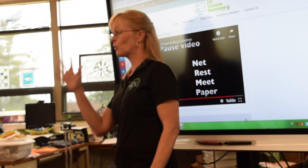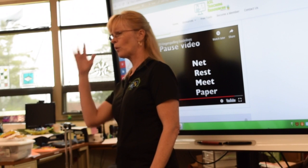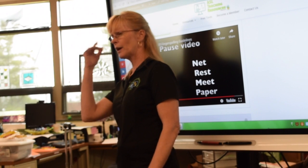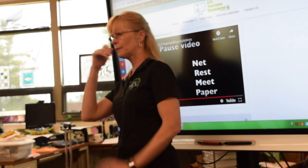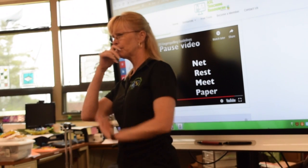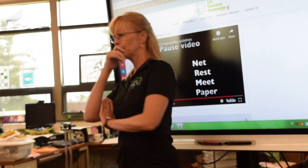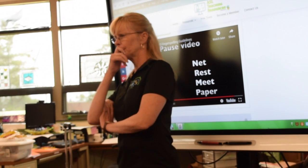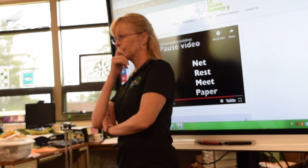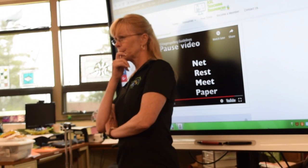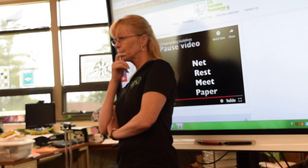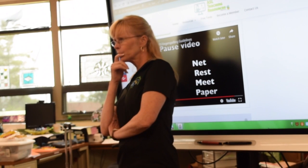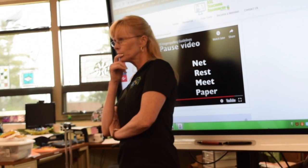Why?